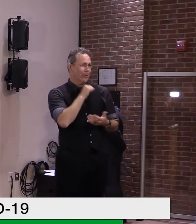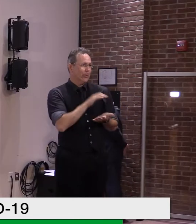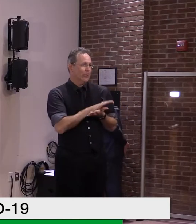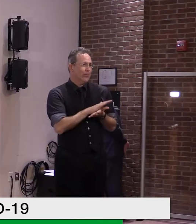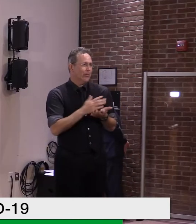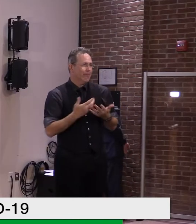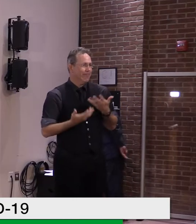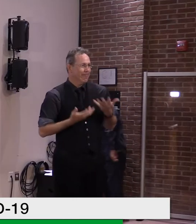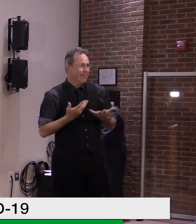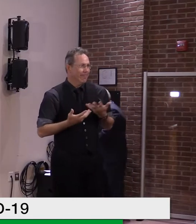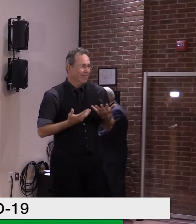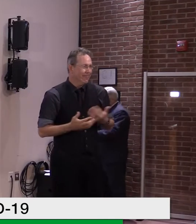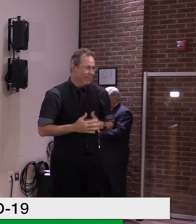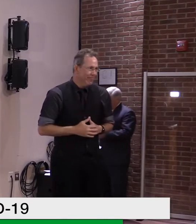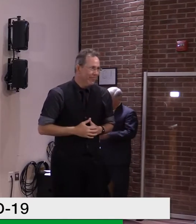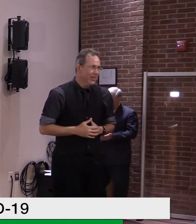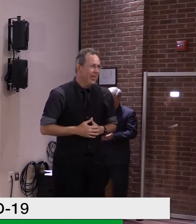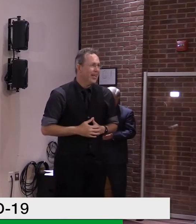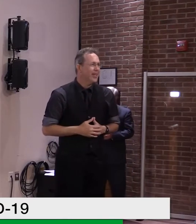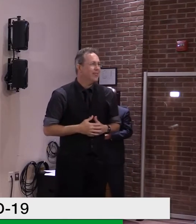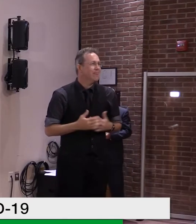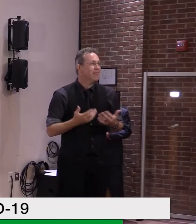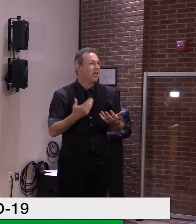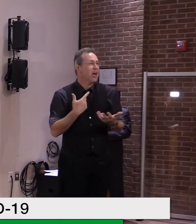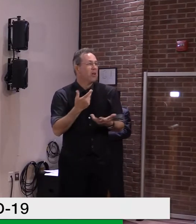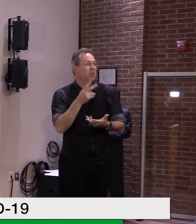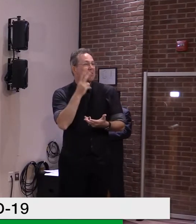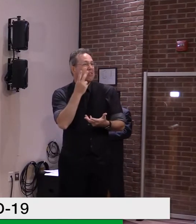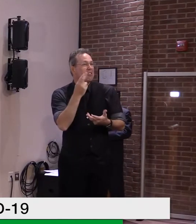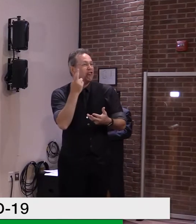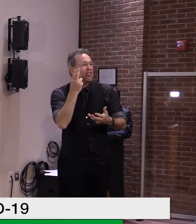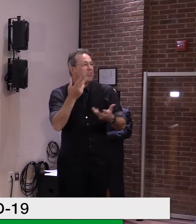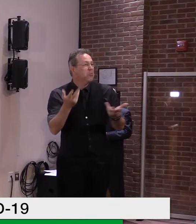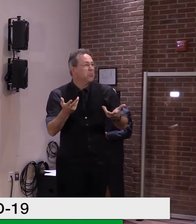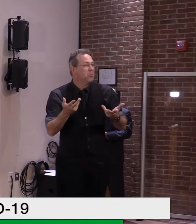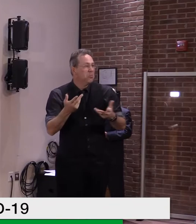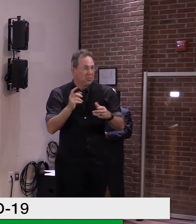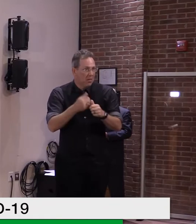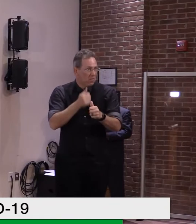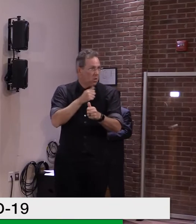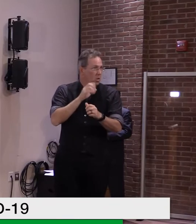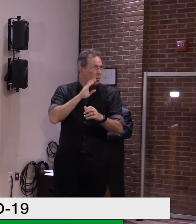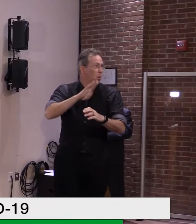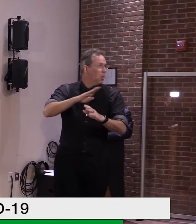I don't know what would preclude us from utilizing that new technology.